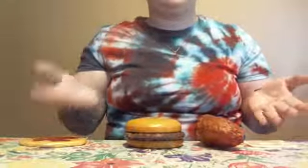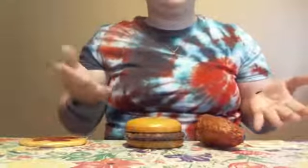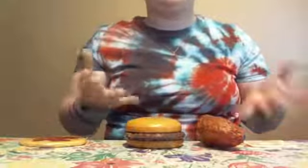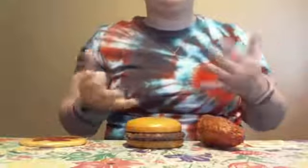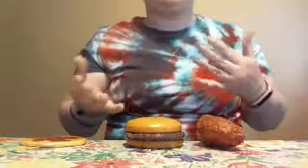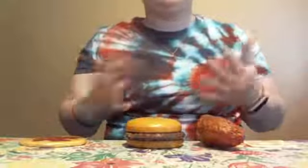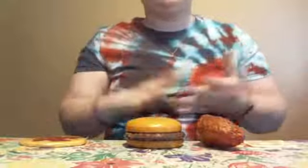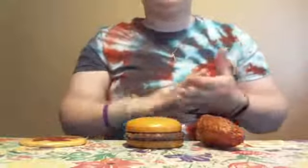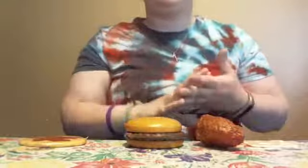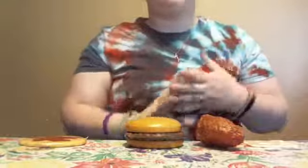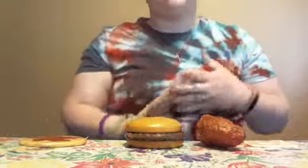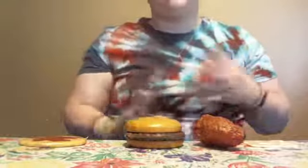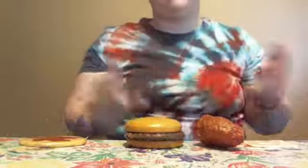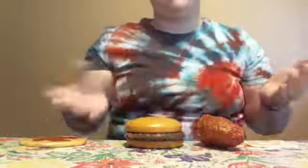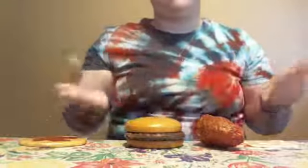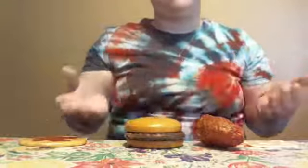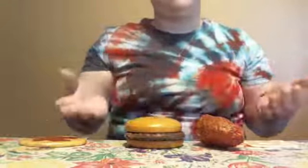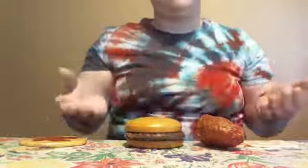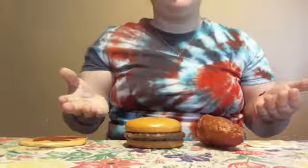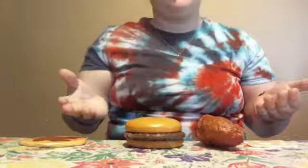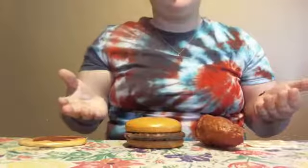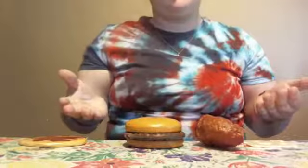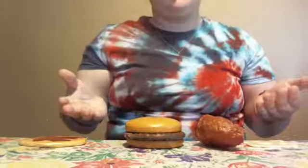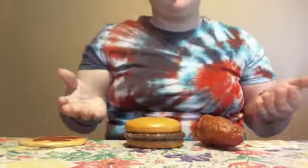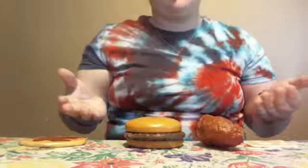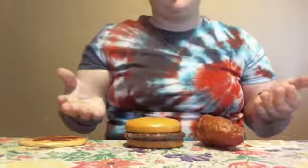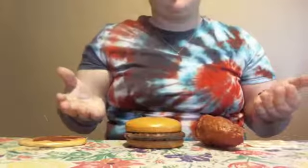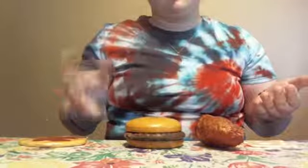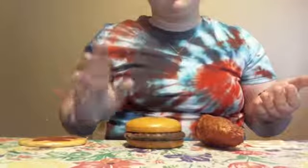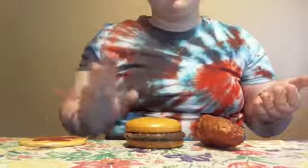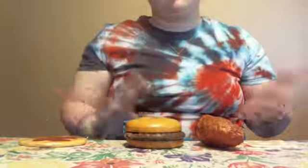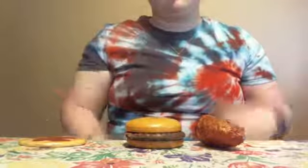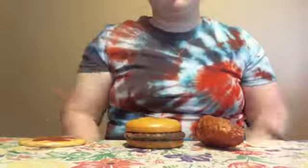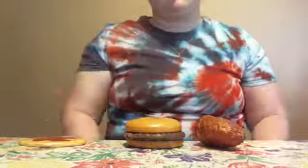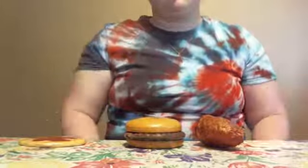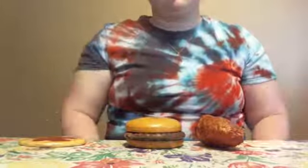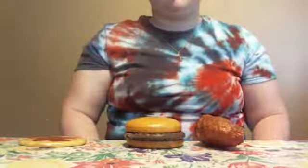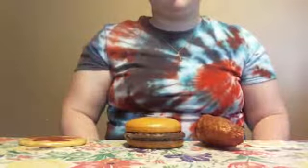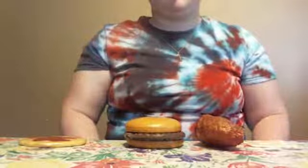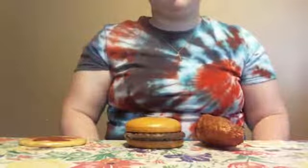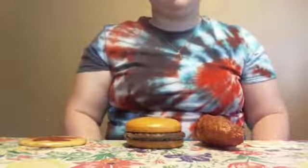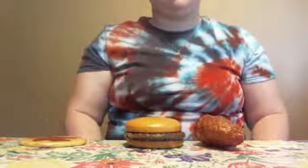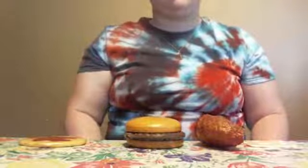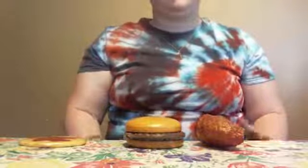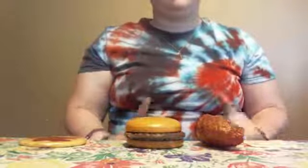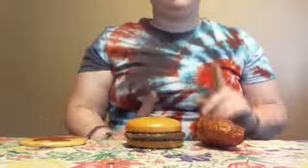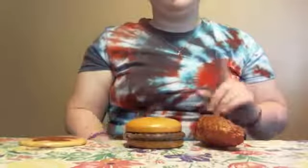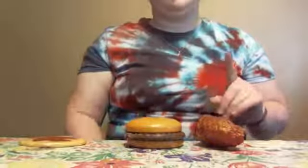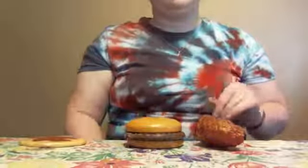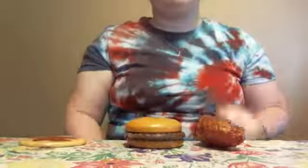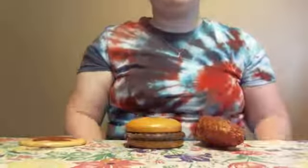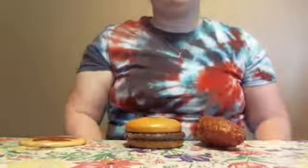away? Make sure you do it in sign language at home. Alright, I'll give you 1 second.